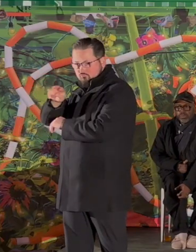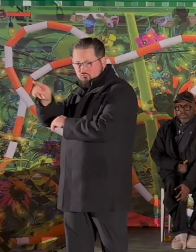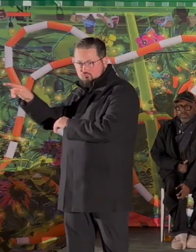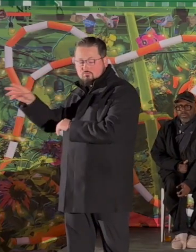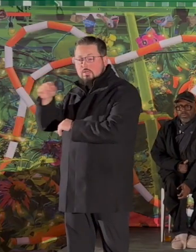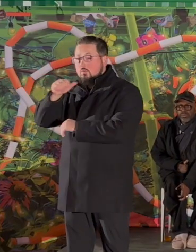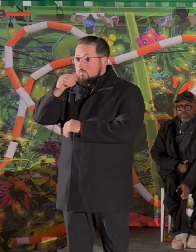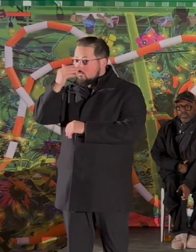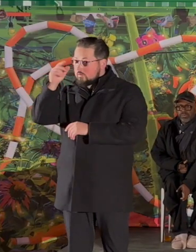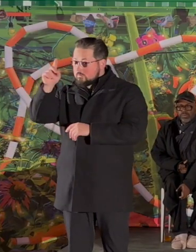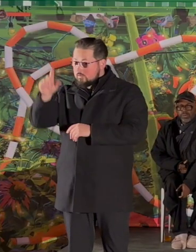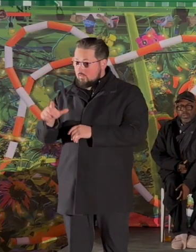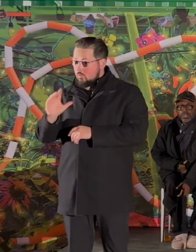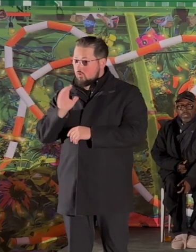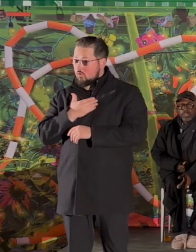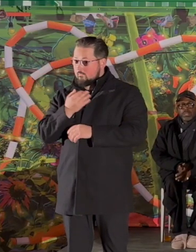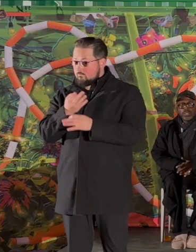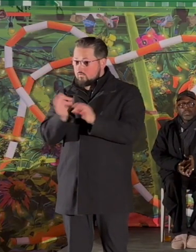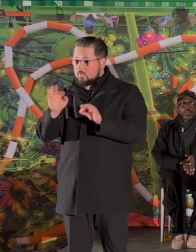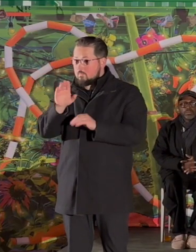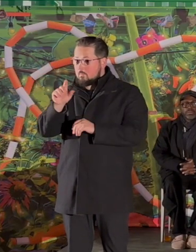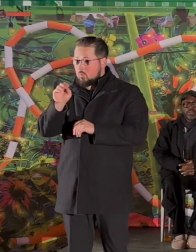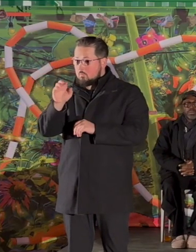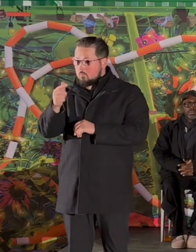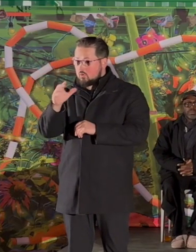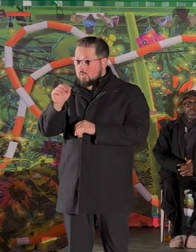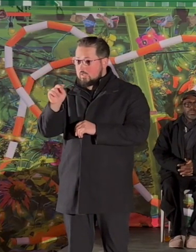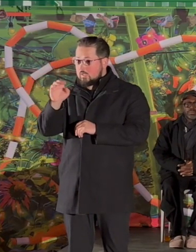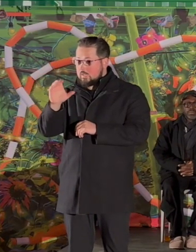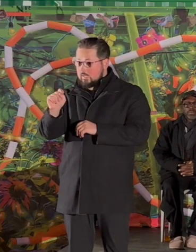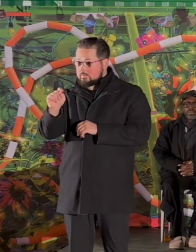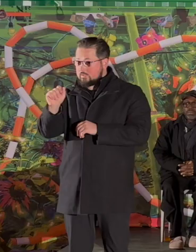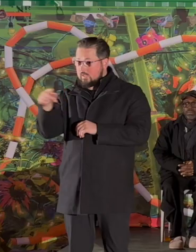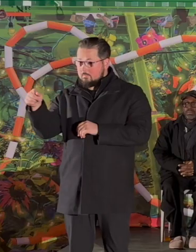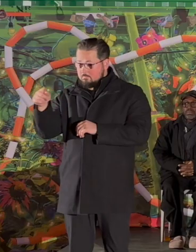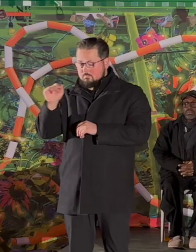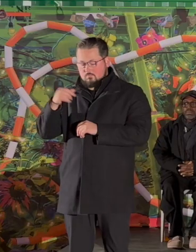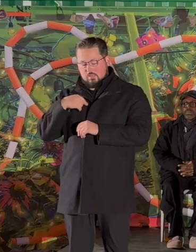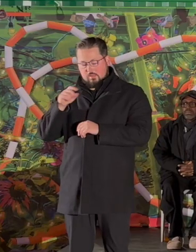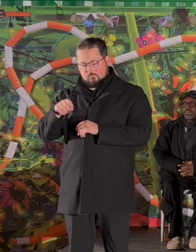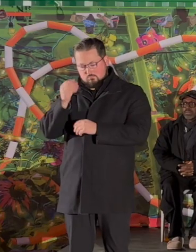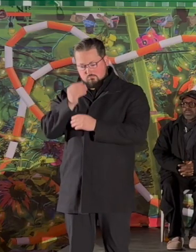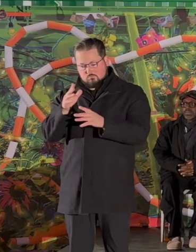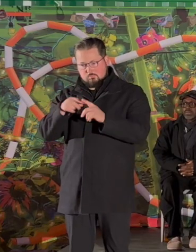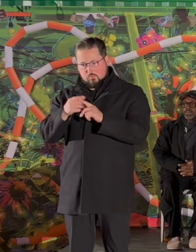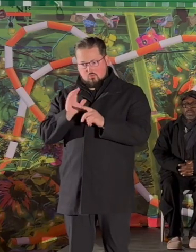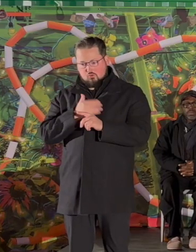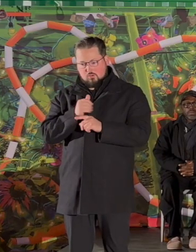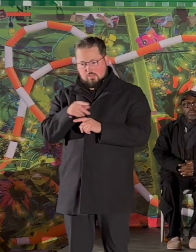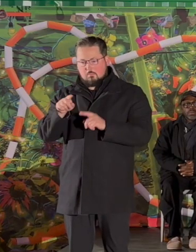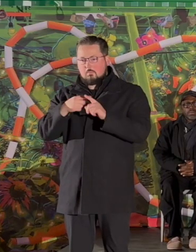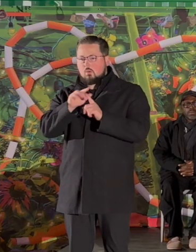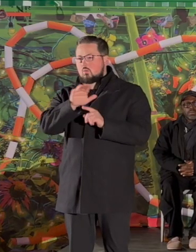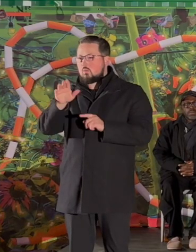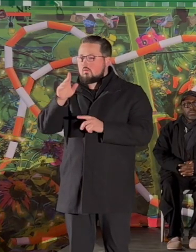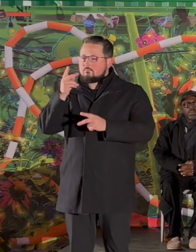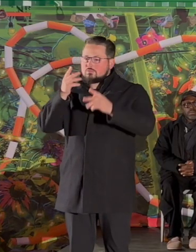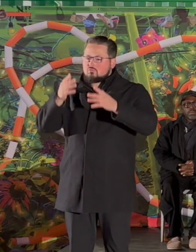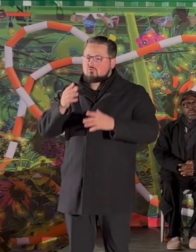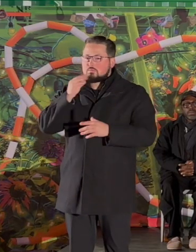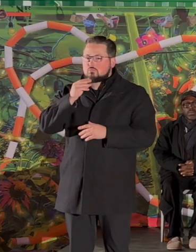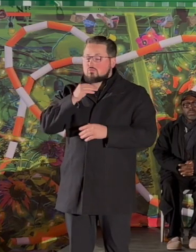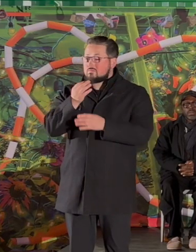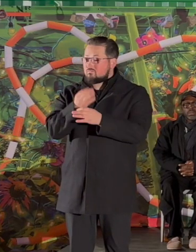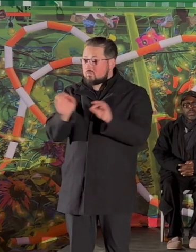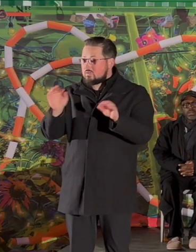to download our free Bloomberg Connects app, have to plug our app, as part of your visitor experience. It's free,